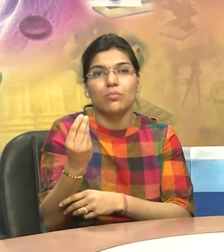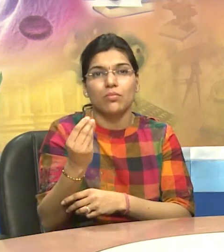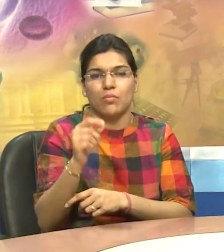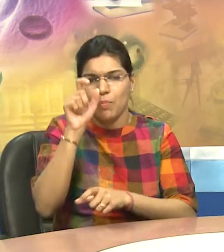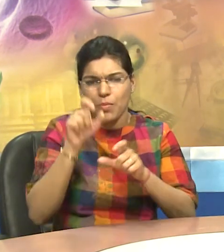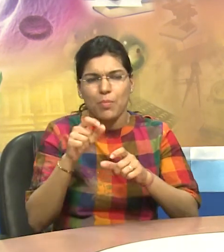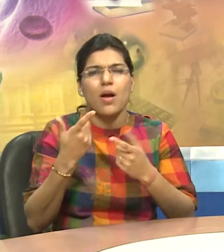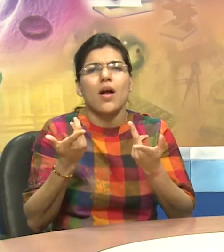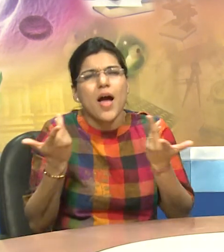at night,